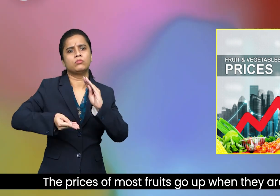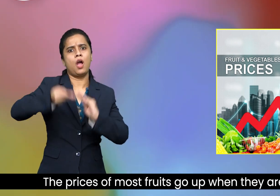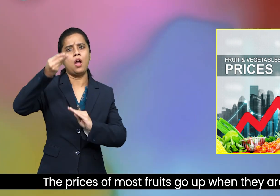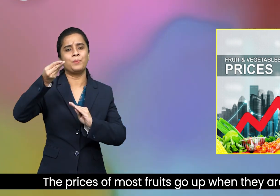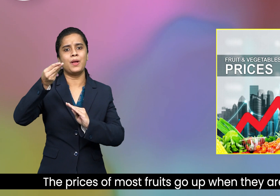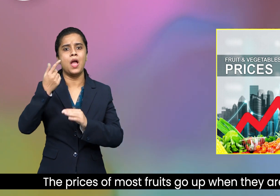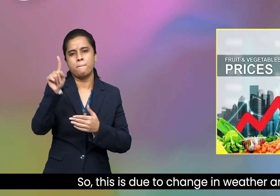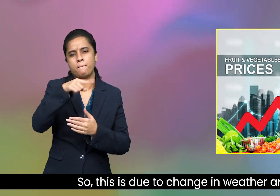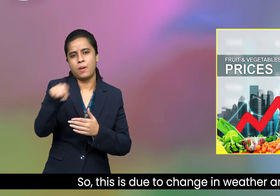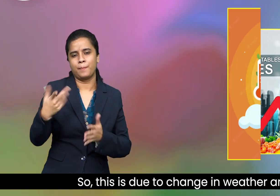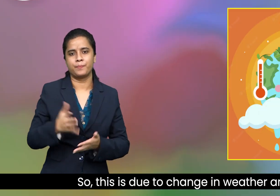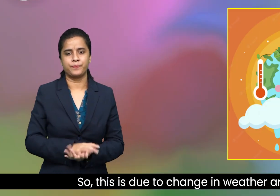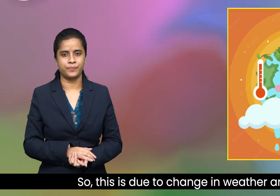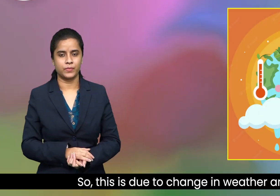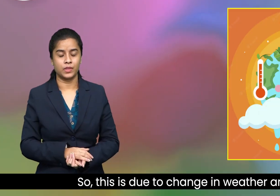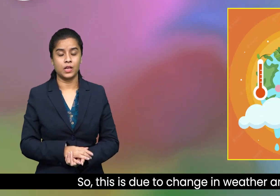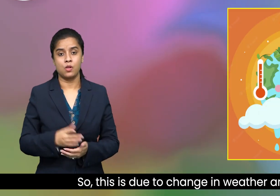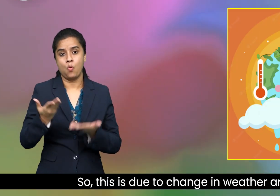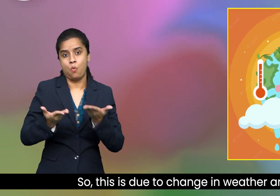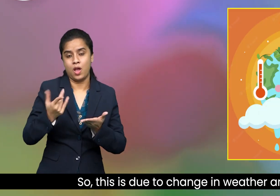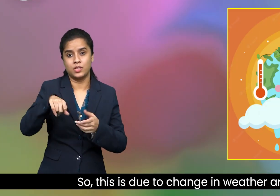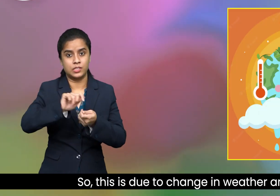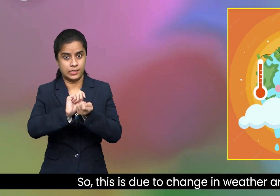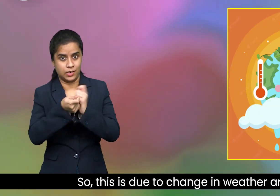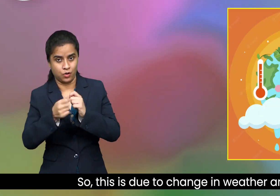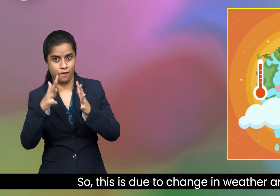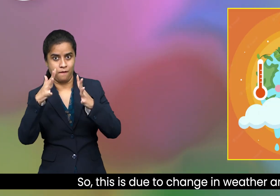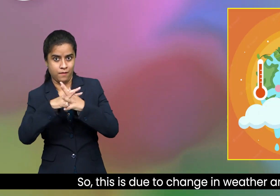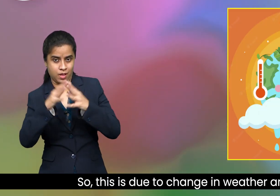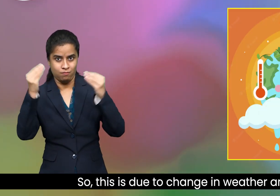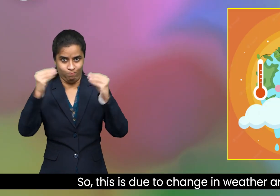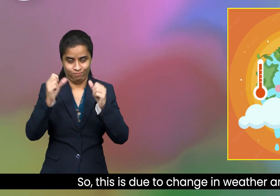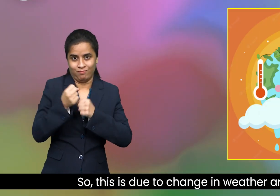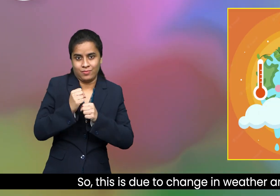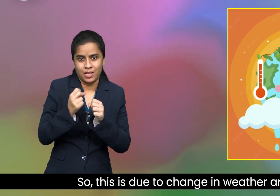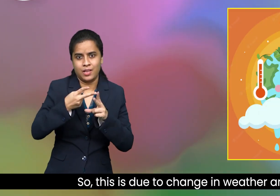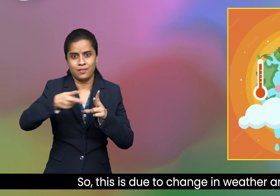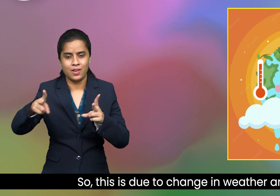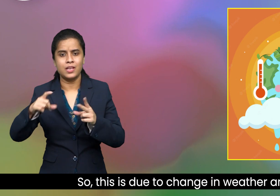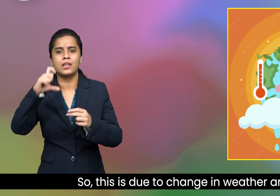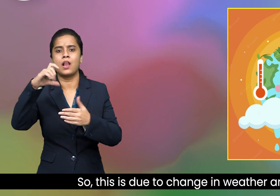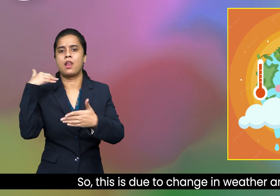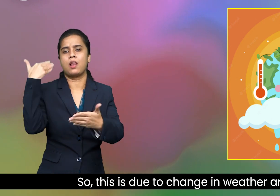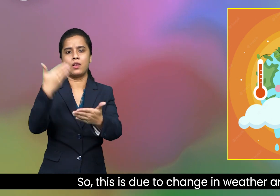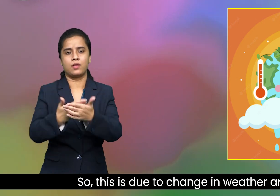season. So this is due to change in weather and climate.